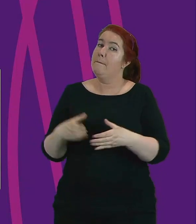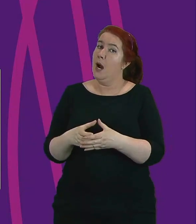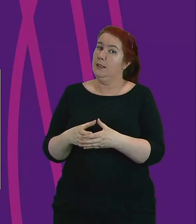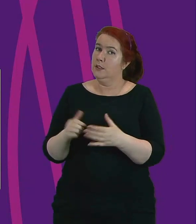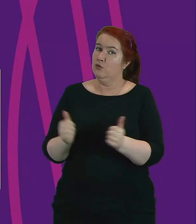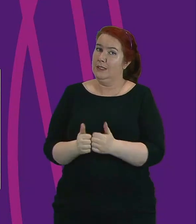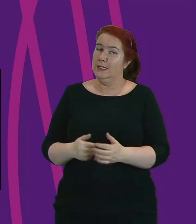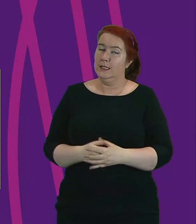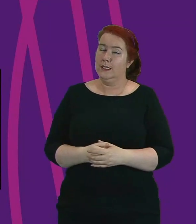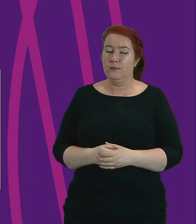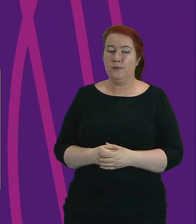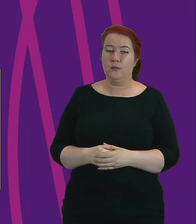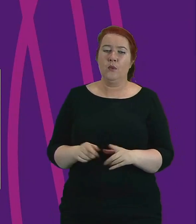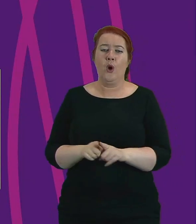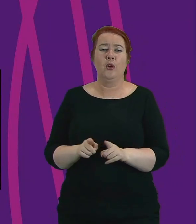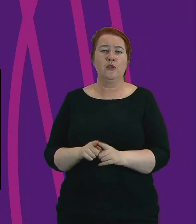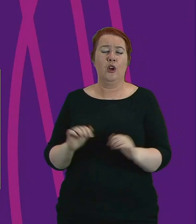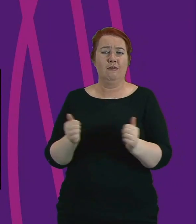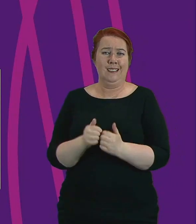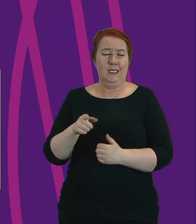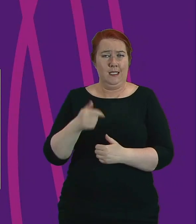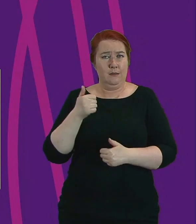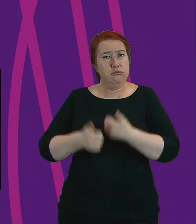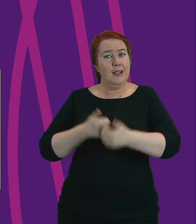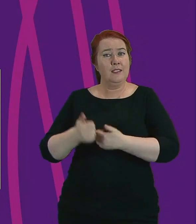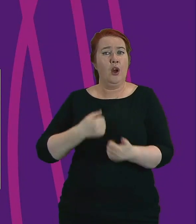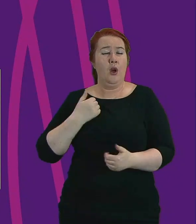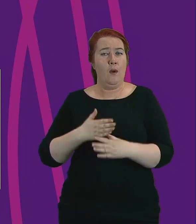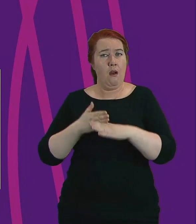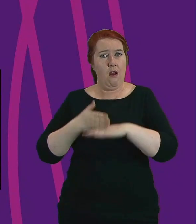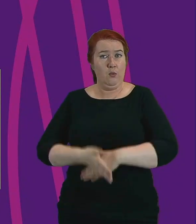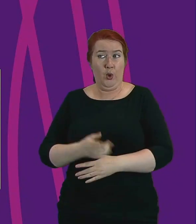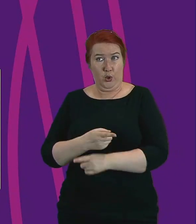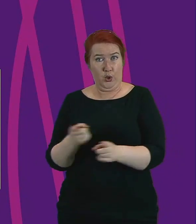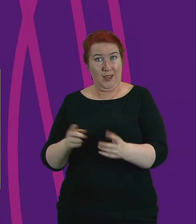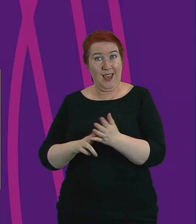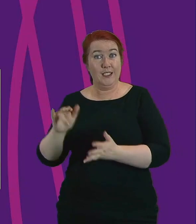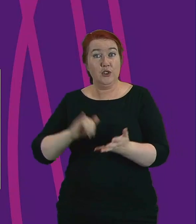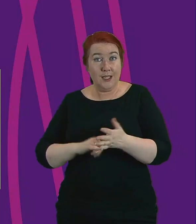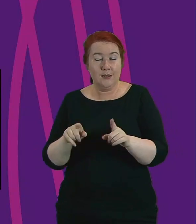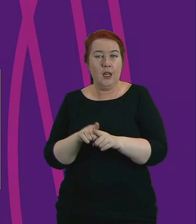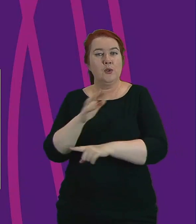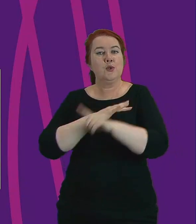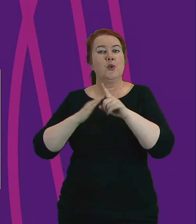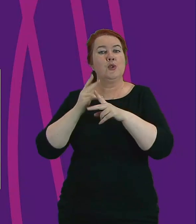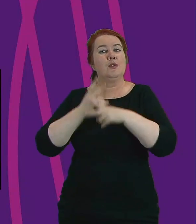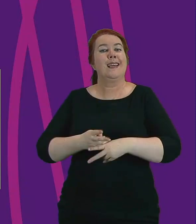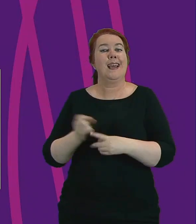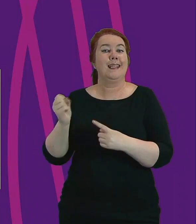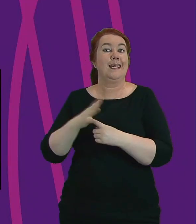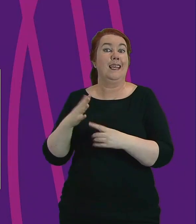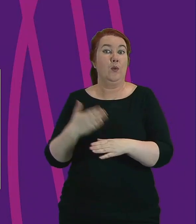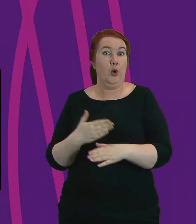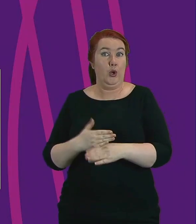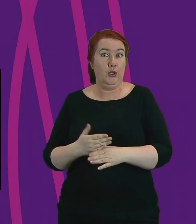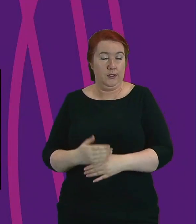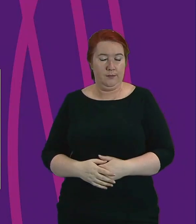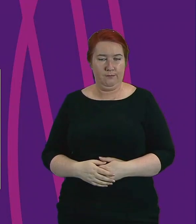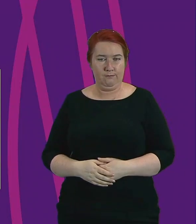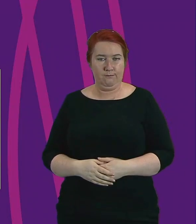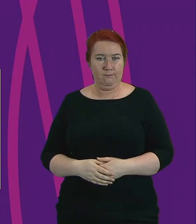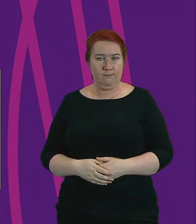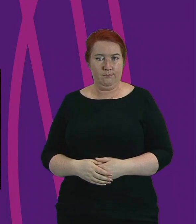thank her and echo her comments about praise for our hard-working NHS and social care key workers. Presiding Officer, in the foothills